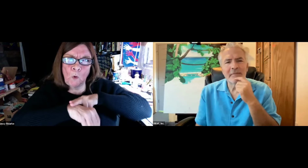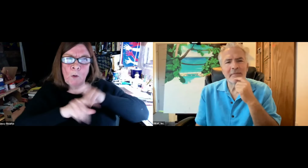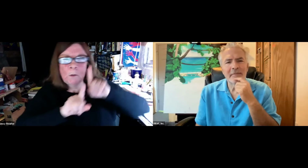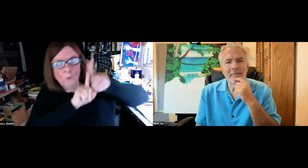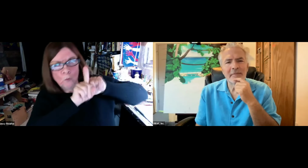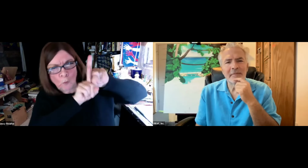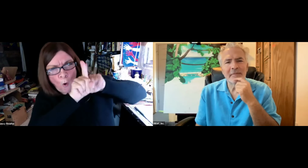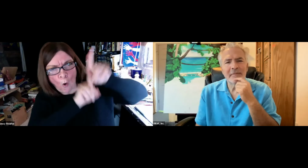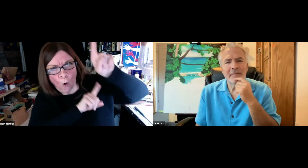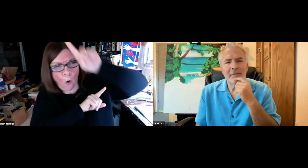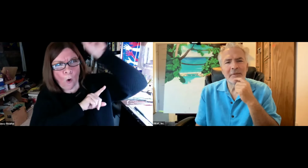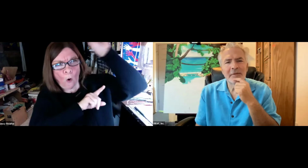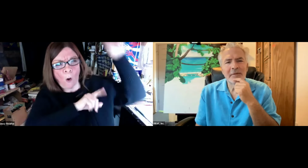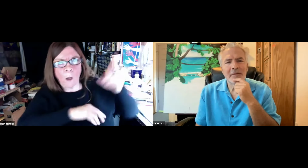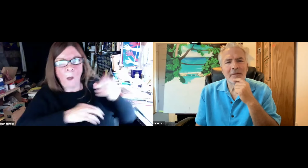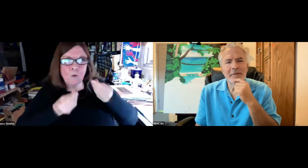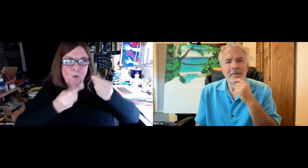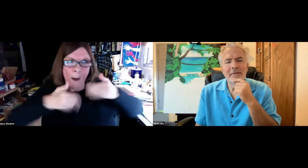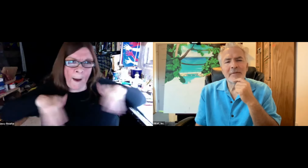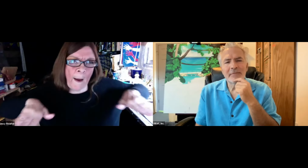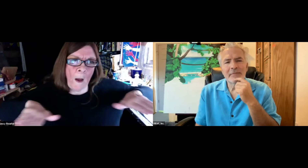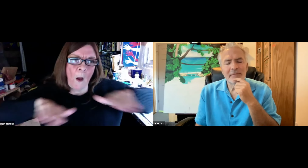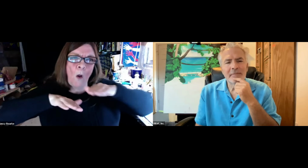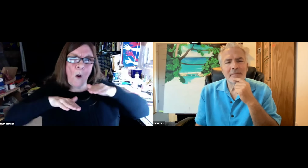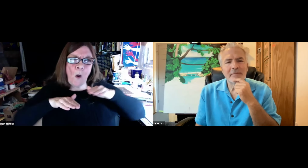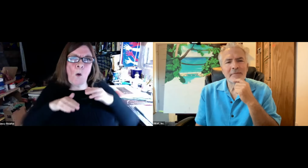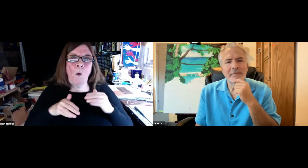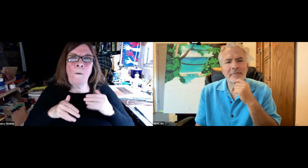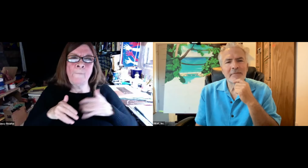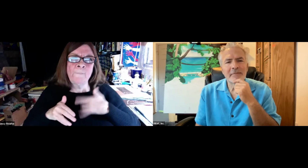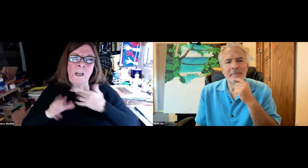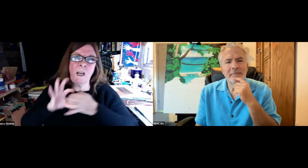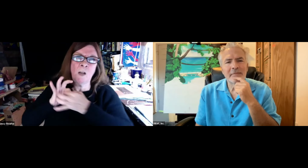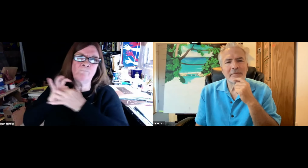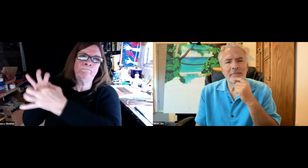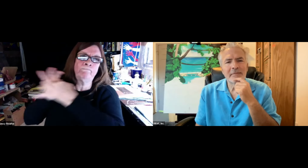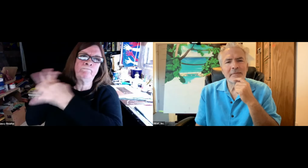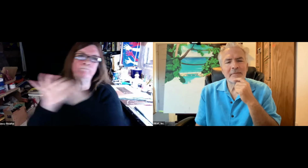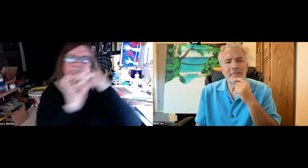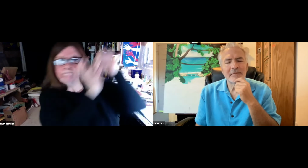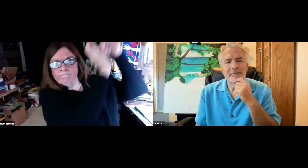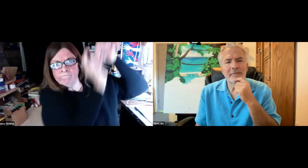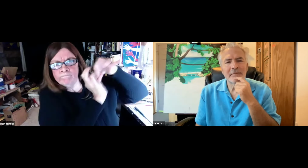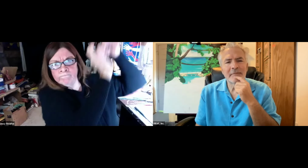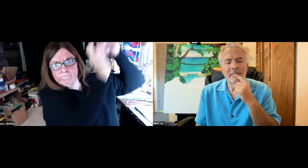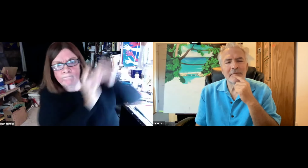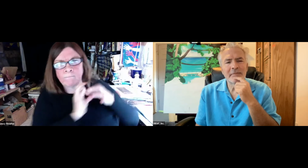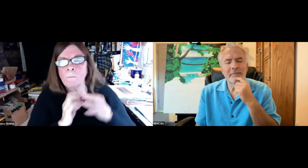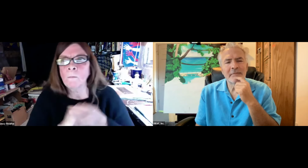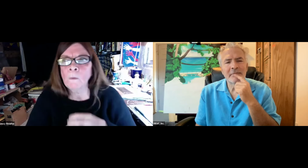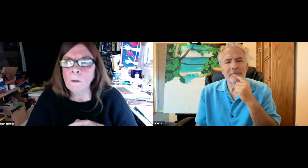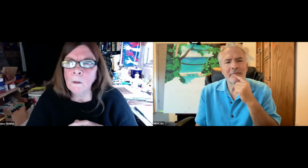relationship with nature, with the stars, with the land. And a feeling of